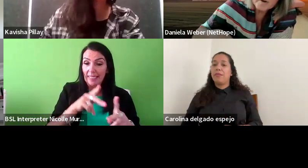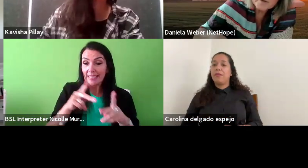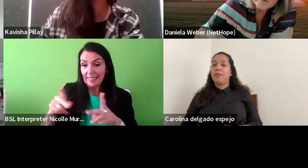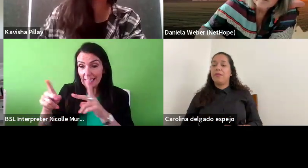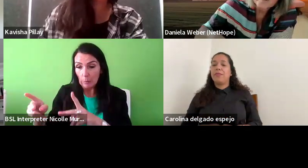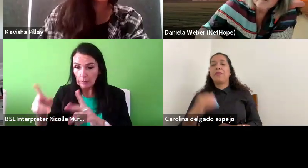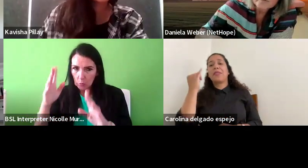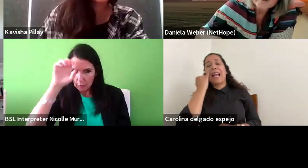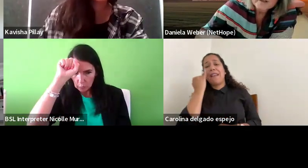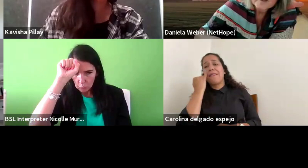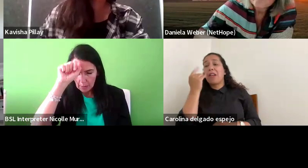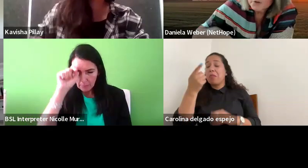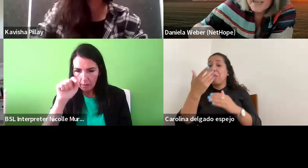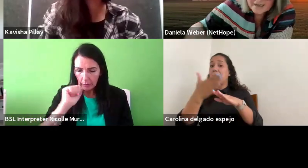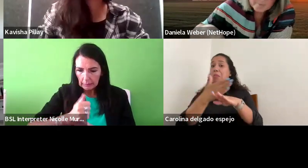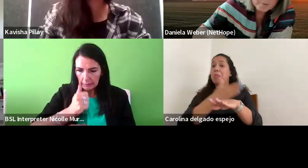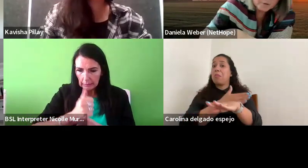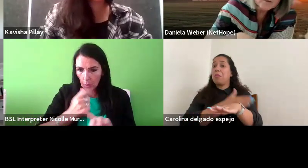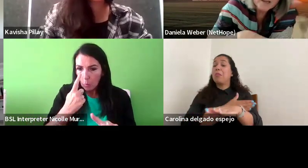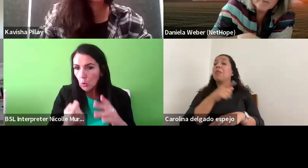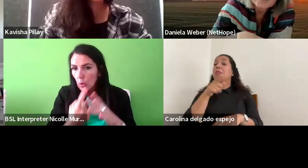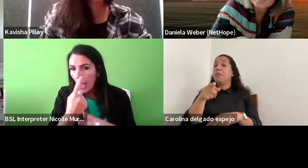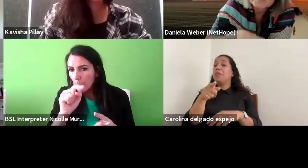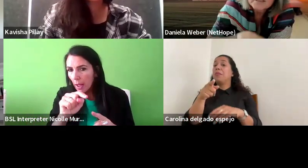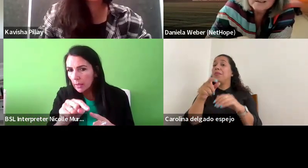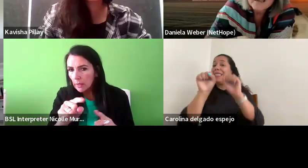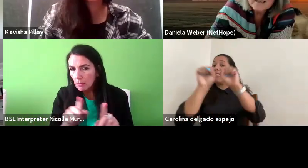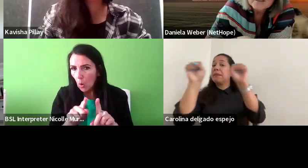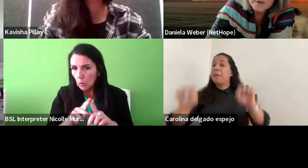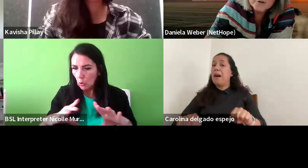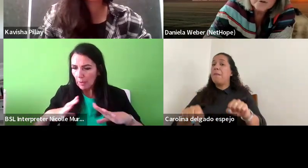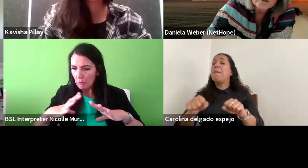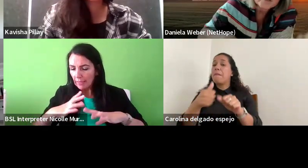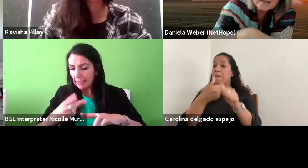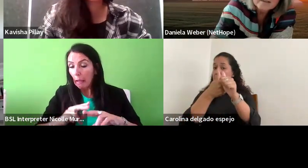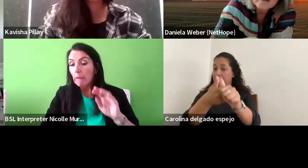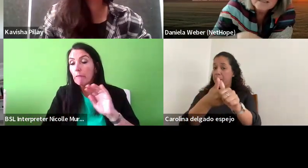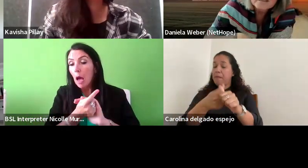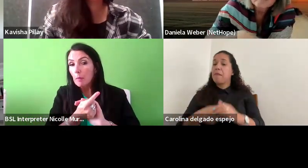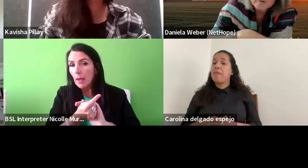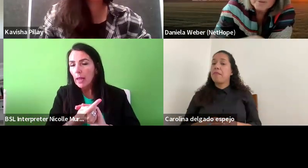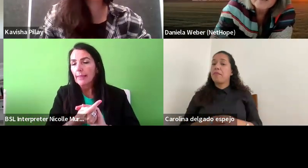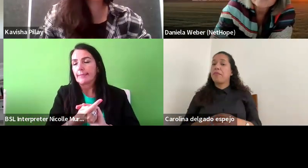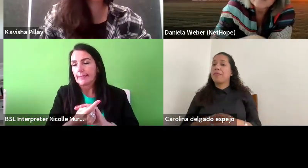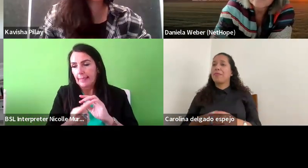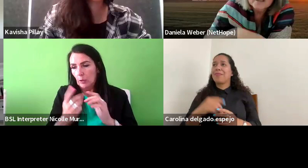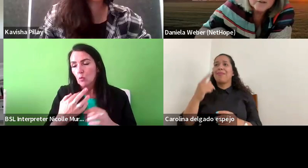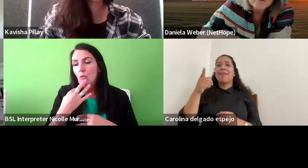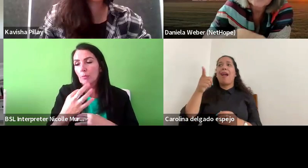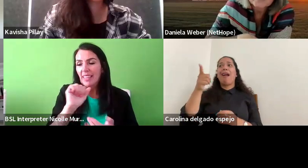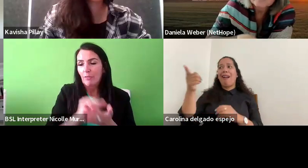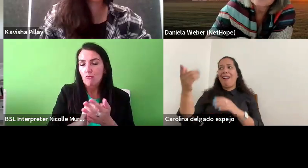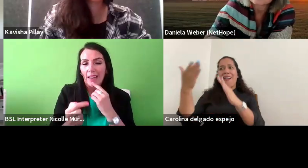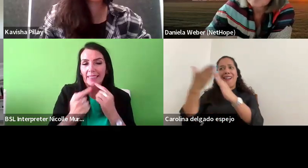be mindful of what can happen, but also have the tools and techniques to make sure your data is representative that